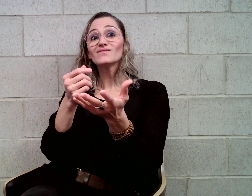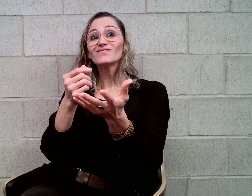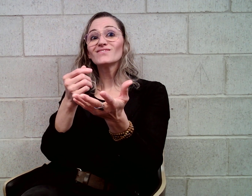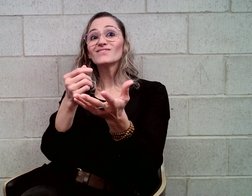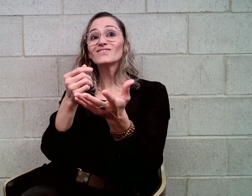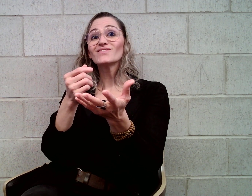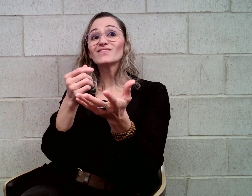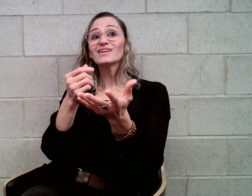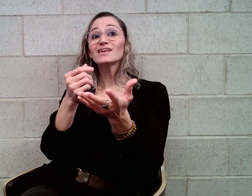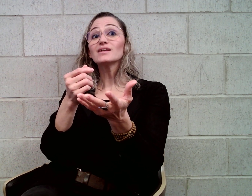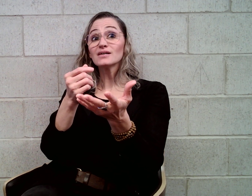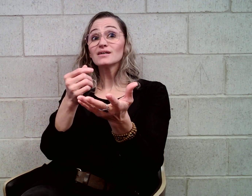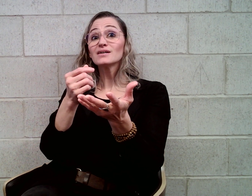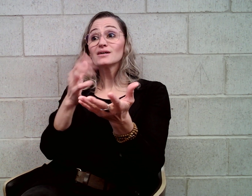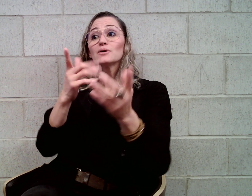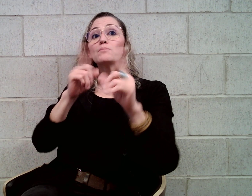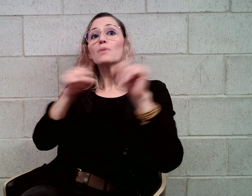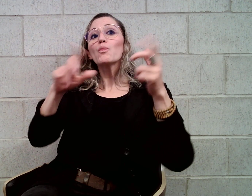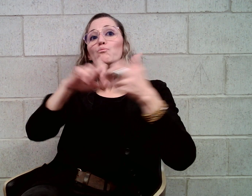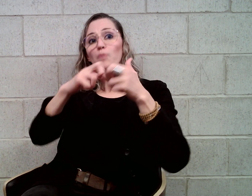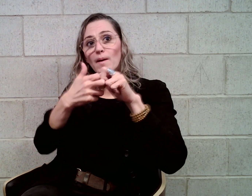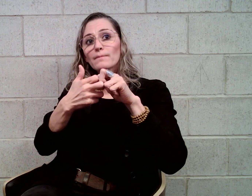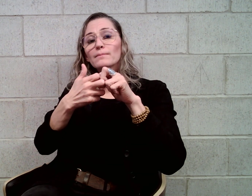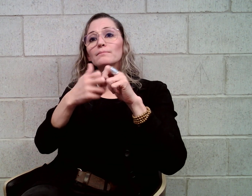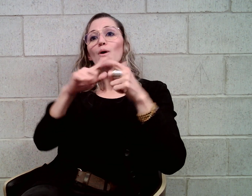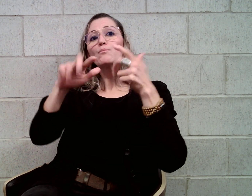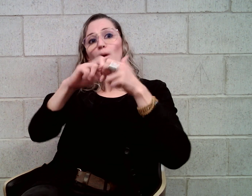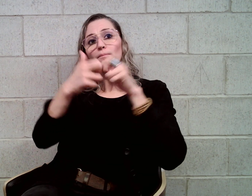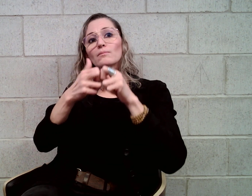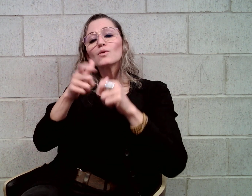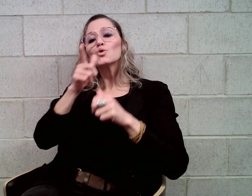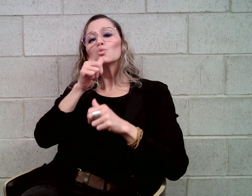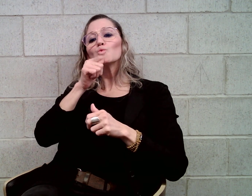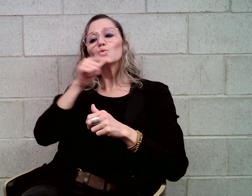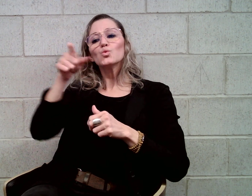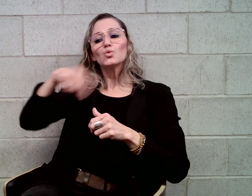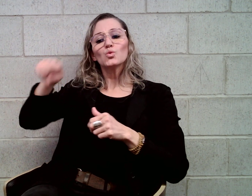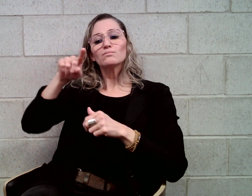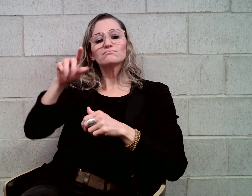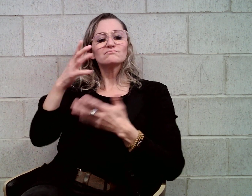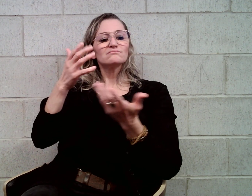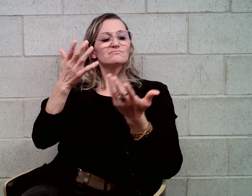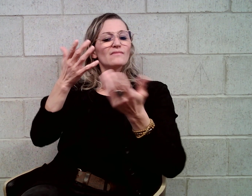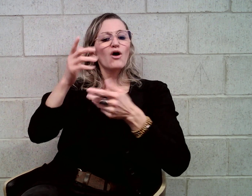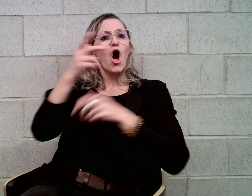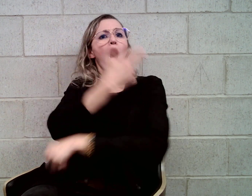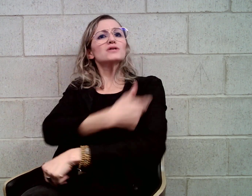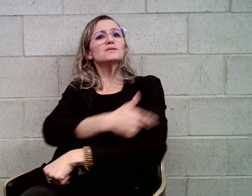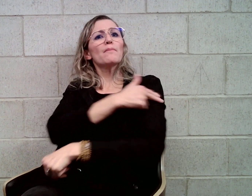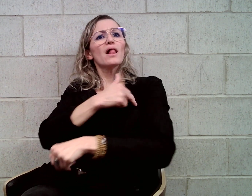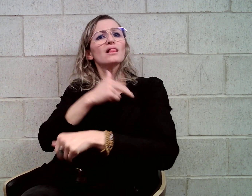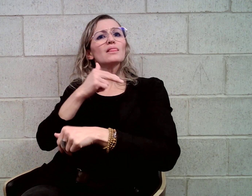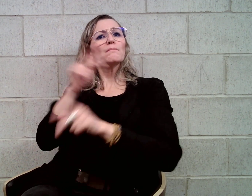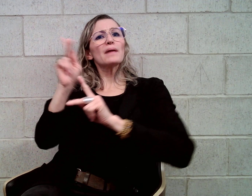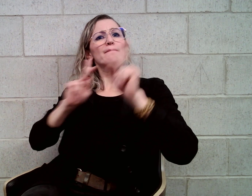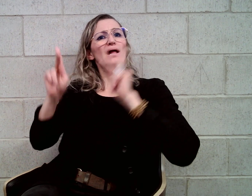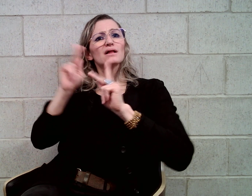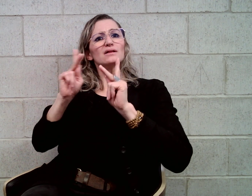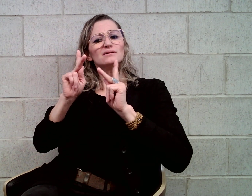impact sign language in the same way. So there's a clarity in signing that wouldn't be in the spoken language. So what that means is